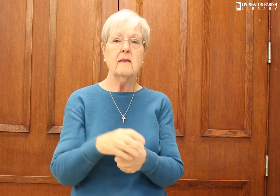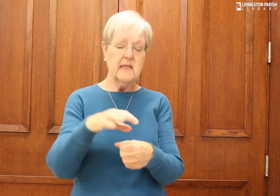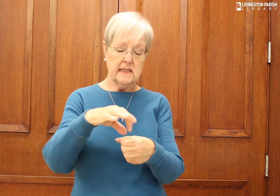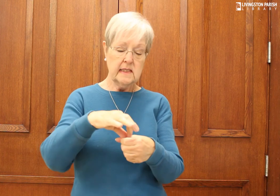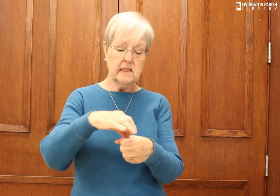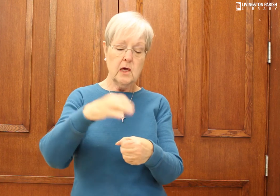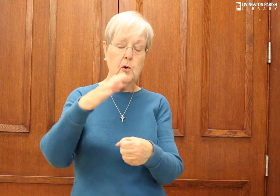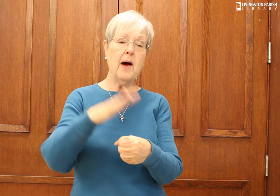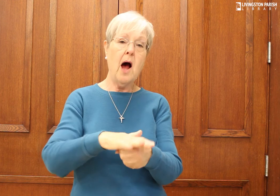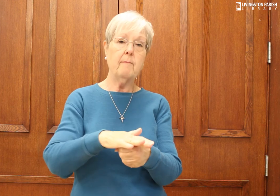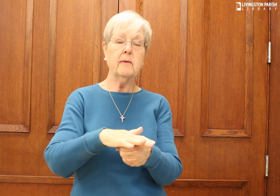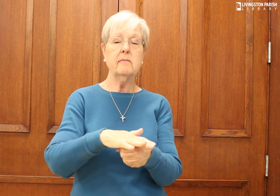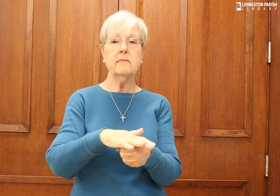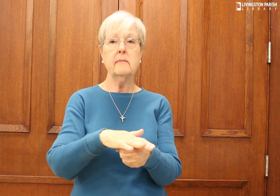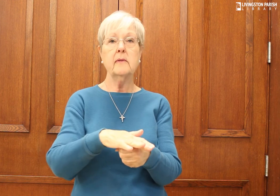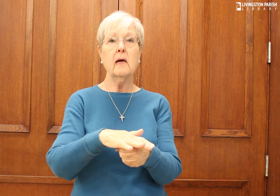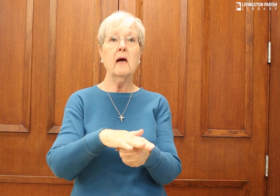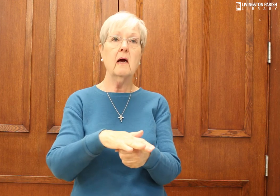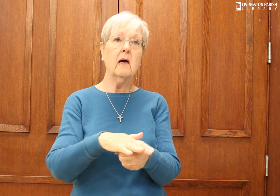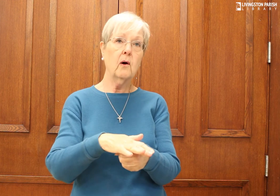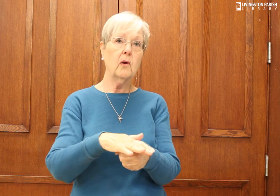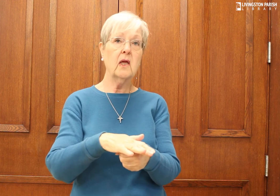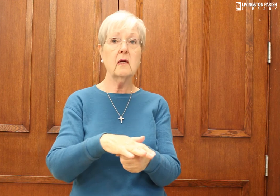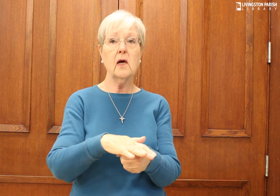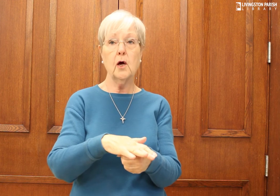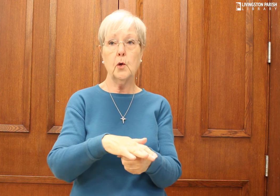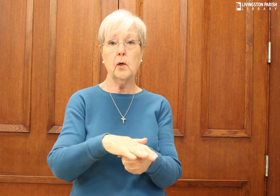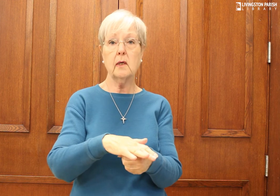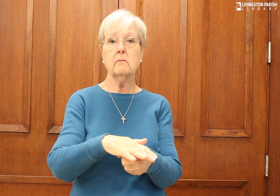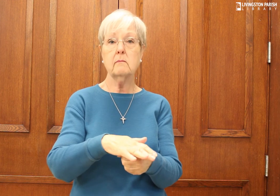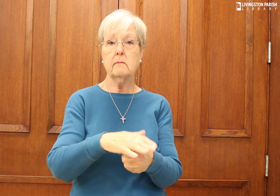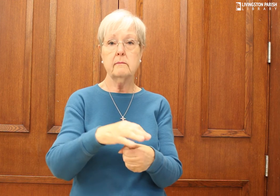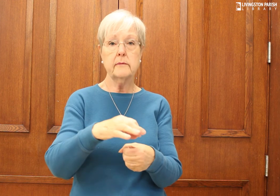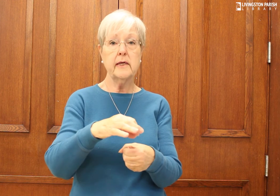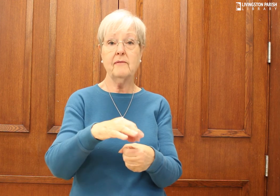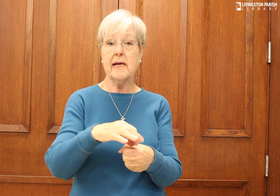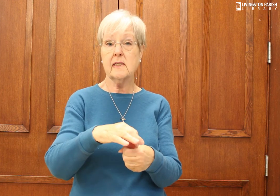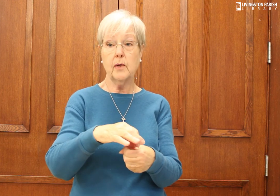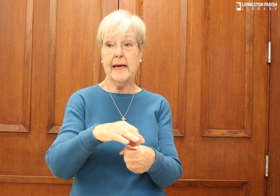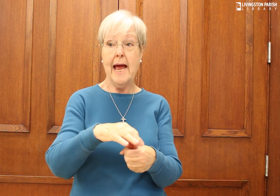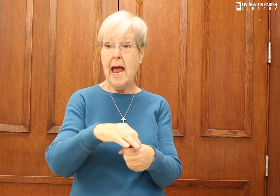This is soda pop, cola, coke. You have to ask what kind.